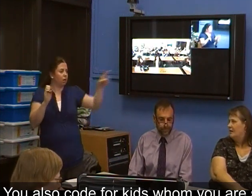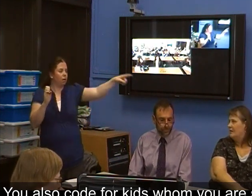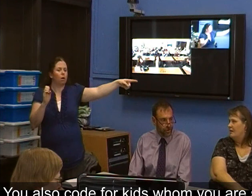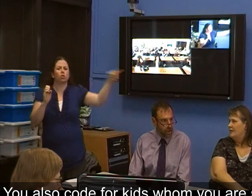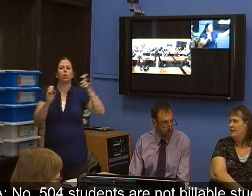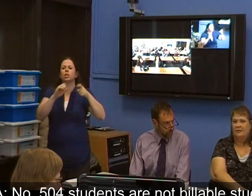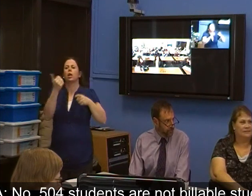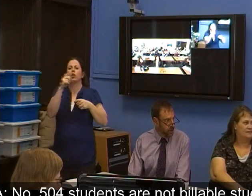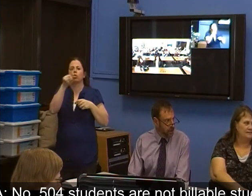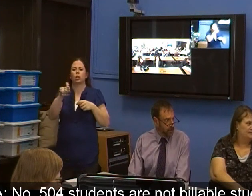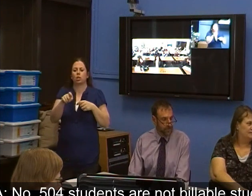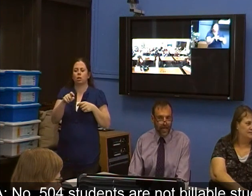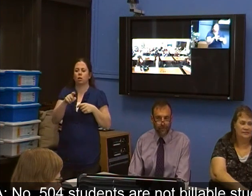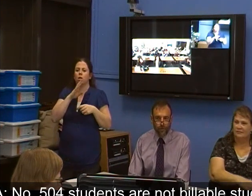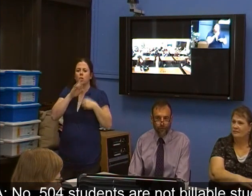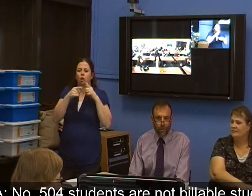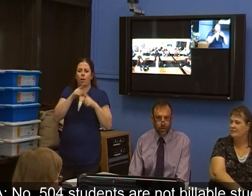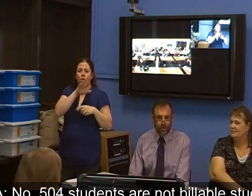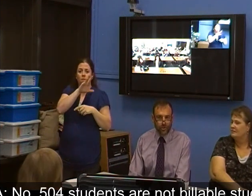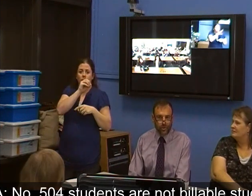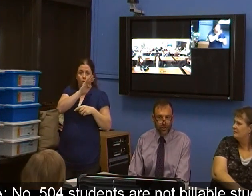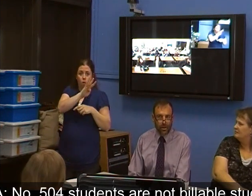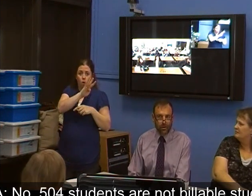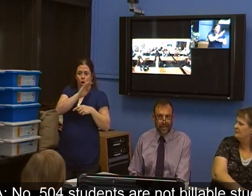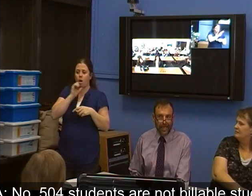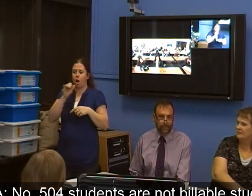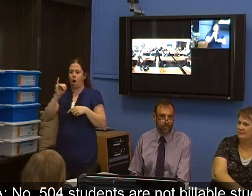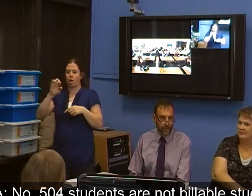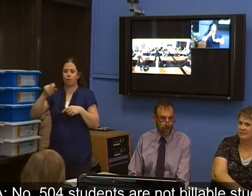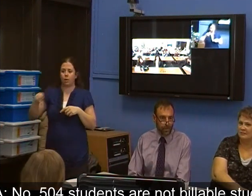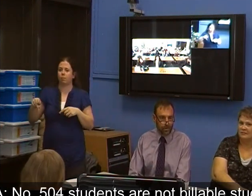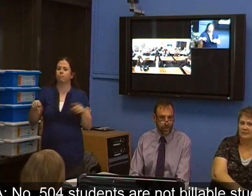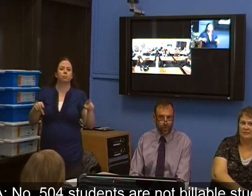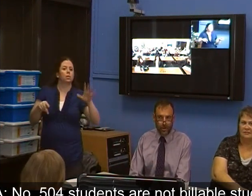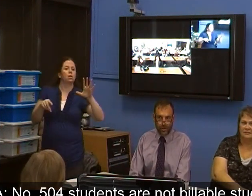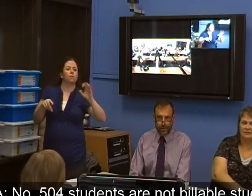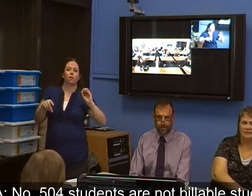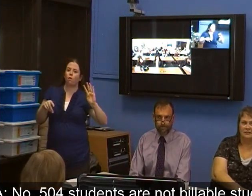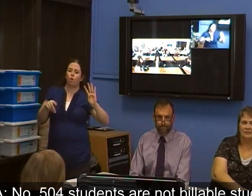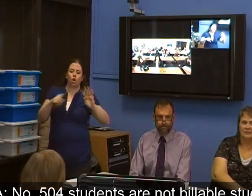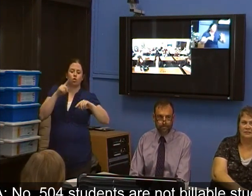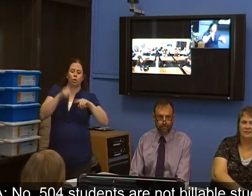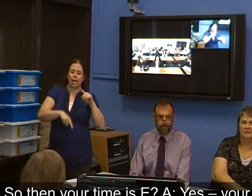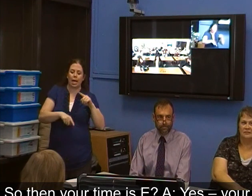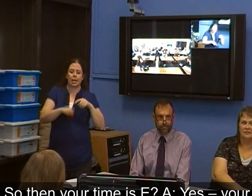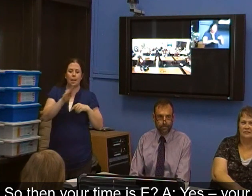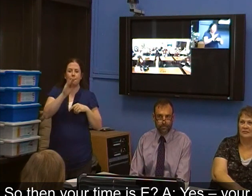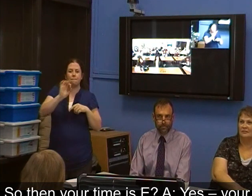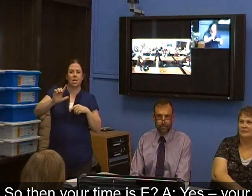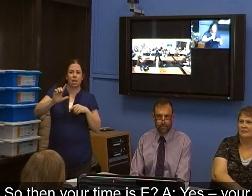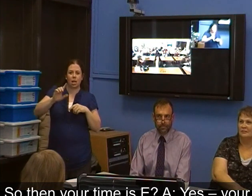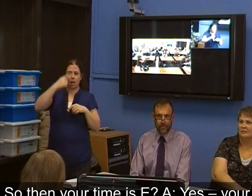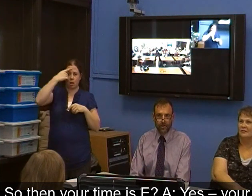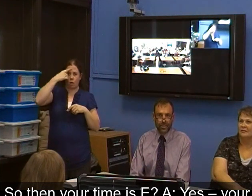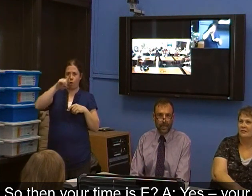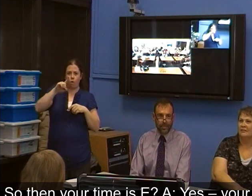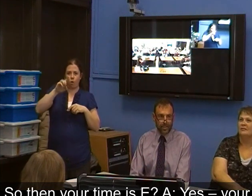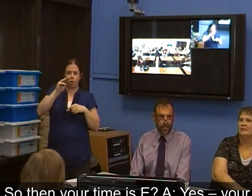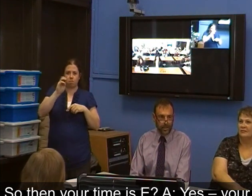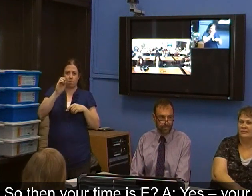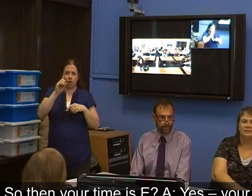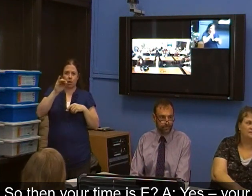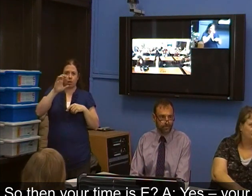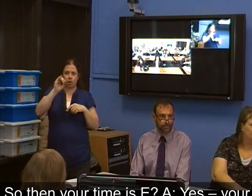No. 504 students are not billable students. So their time is E. Their time is E. Their time